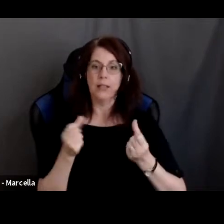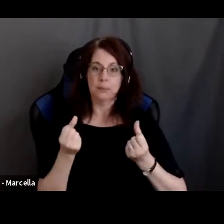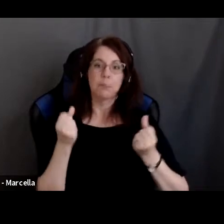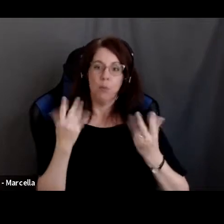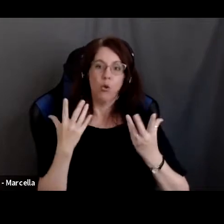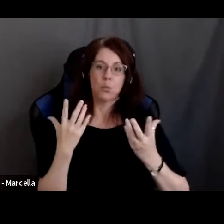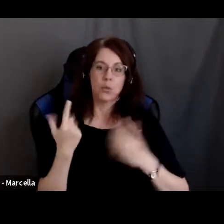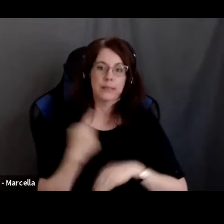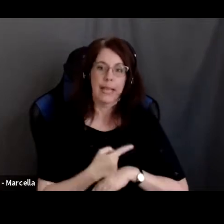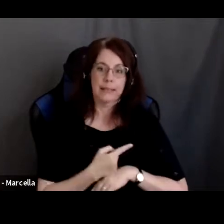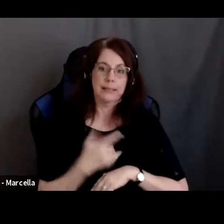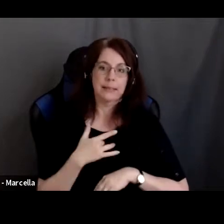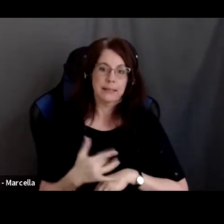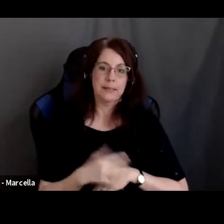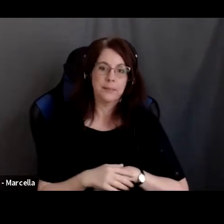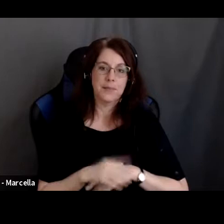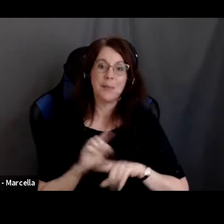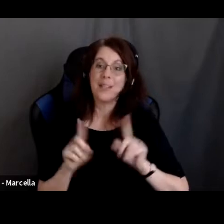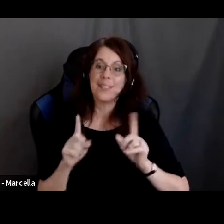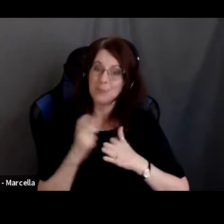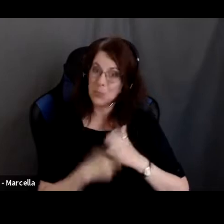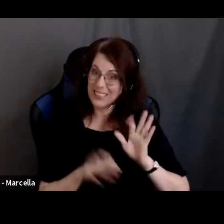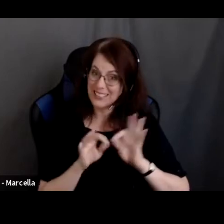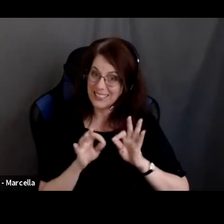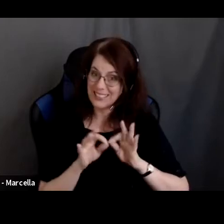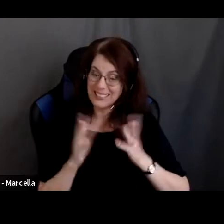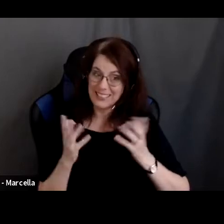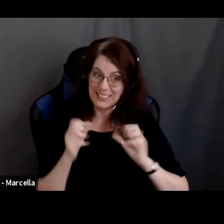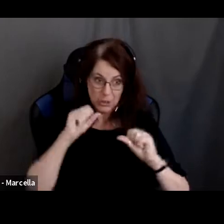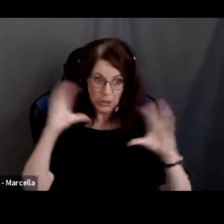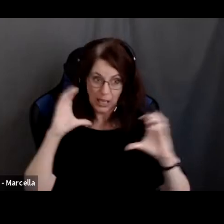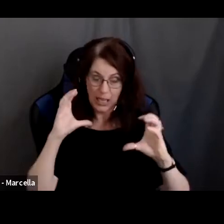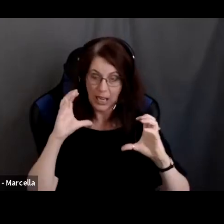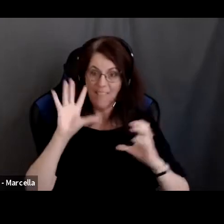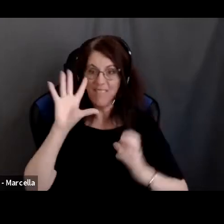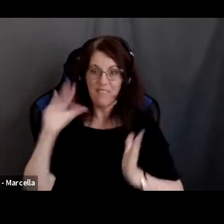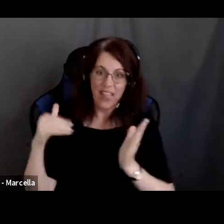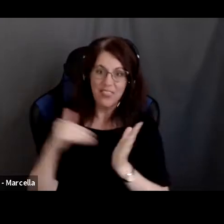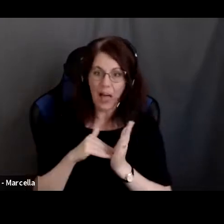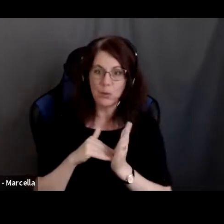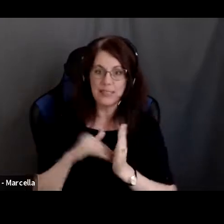days. And then the price of this one is a shocking